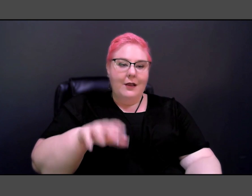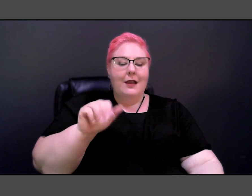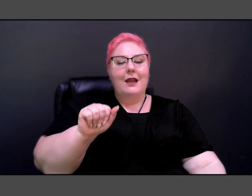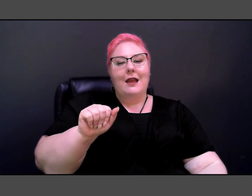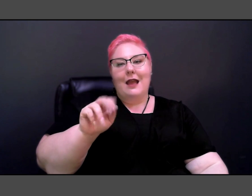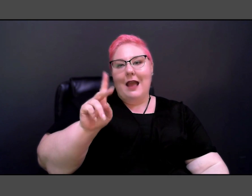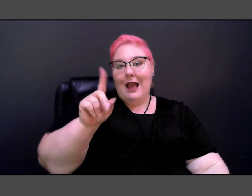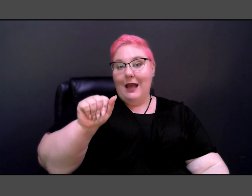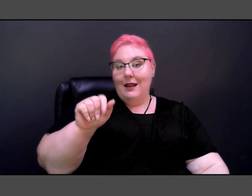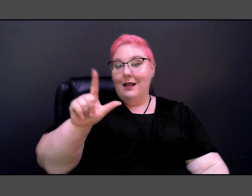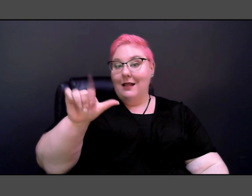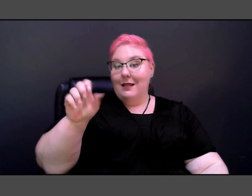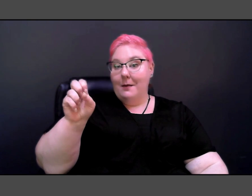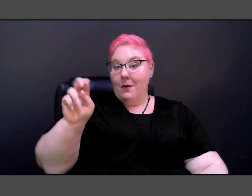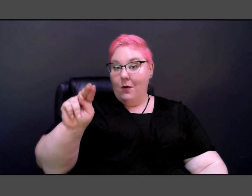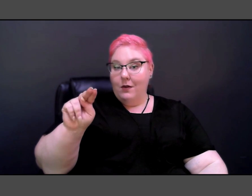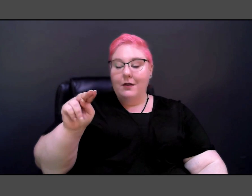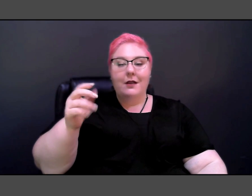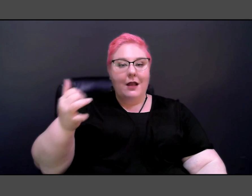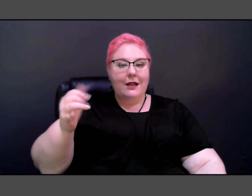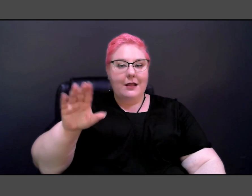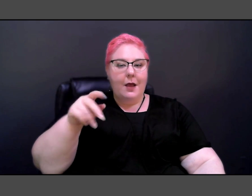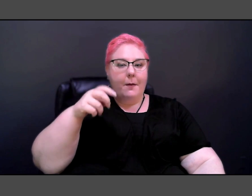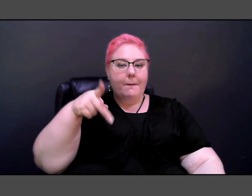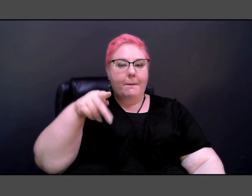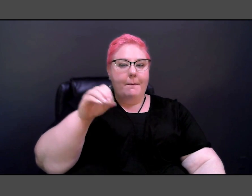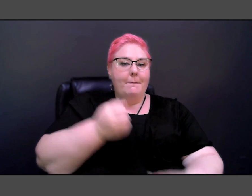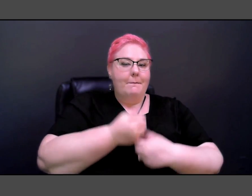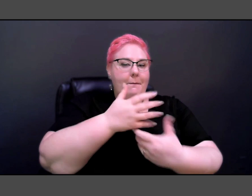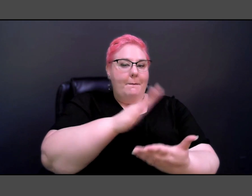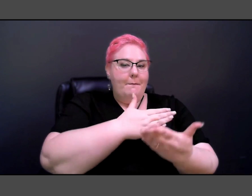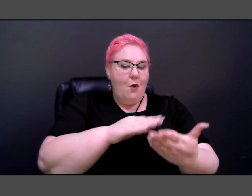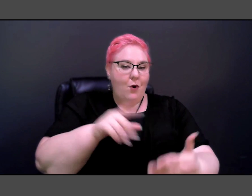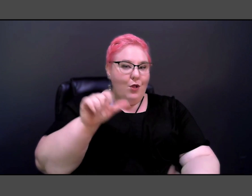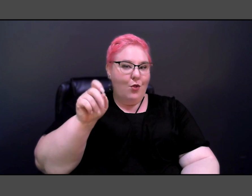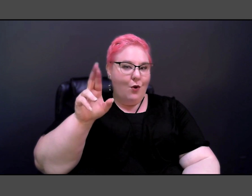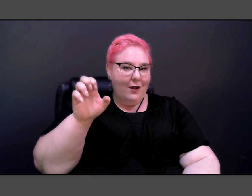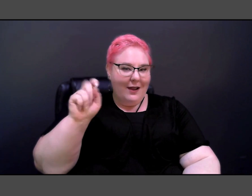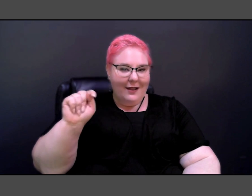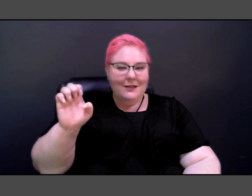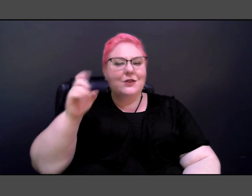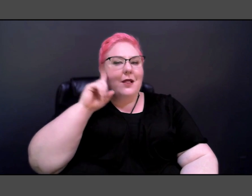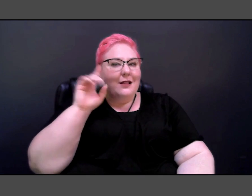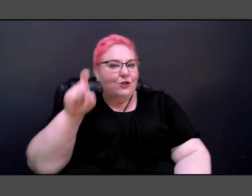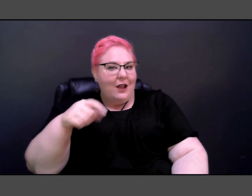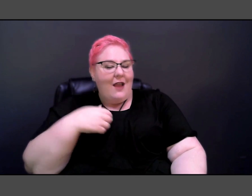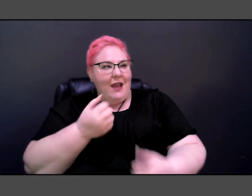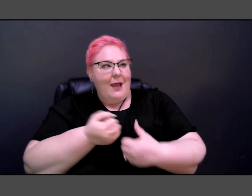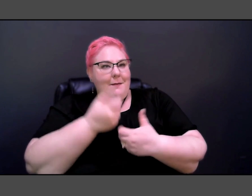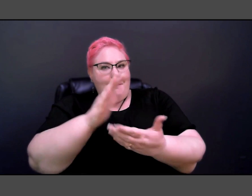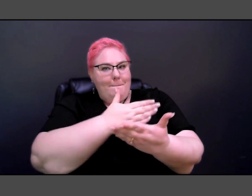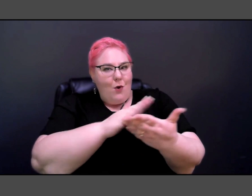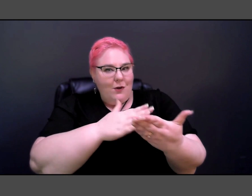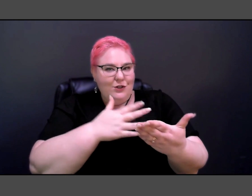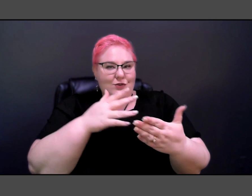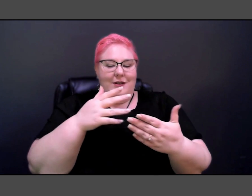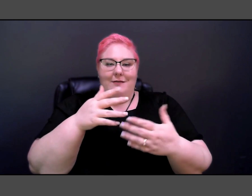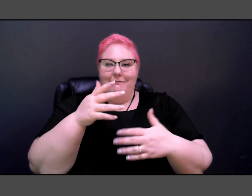I'm thinking there should be a poetry in residence program nested in Interior. That would be